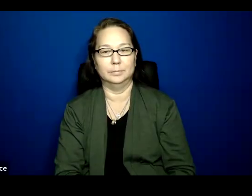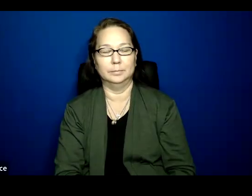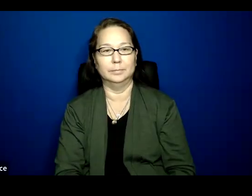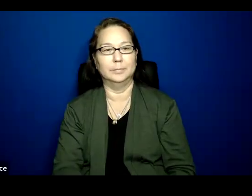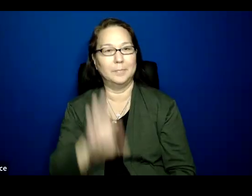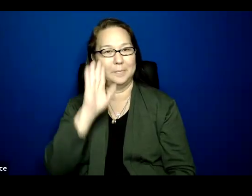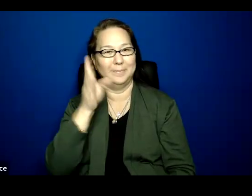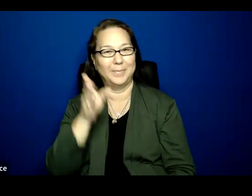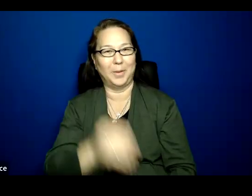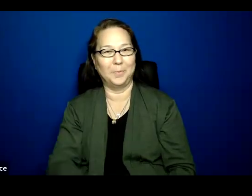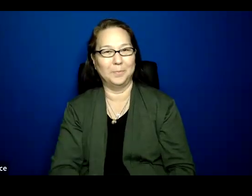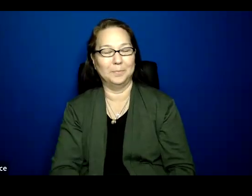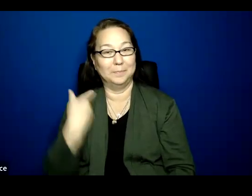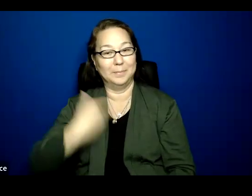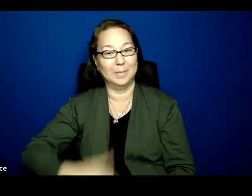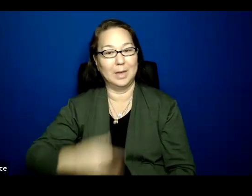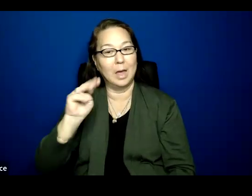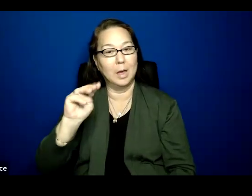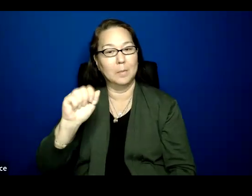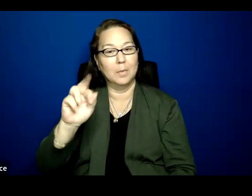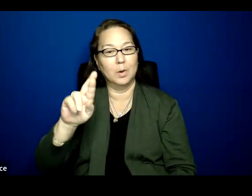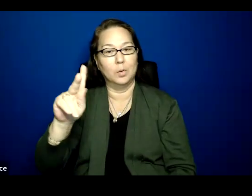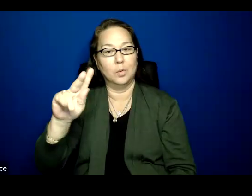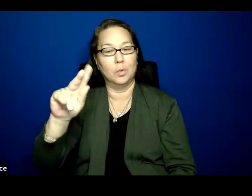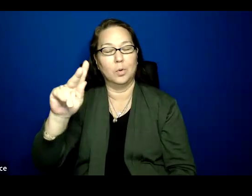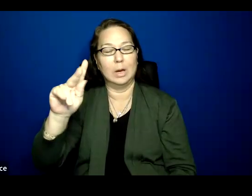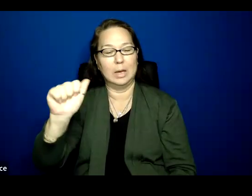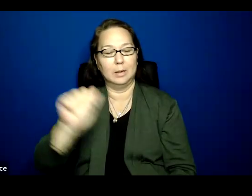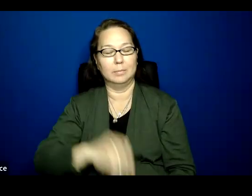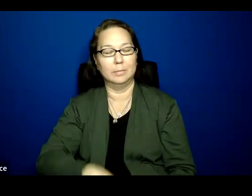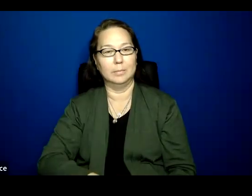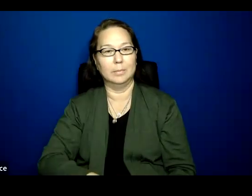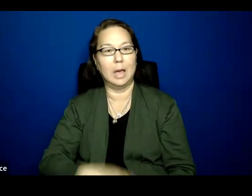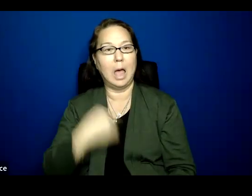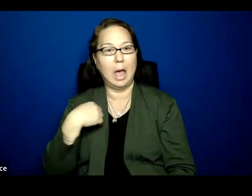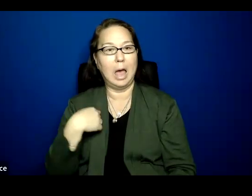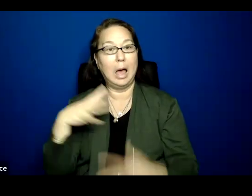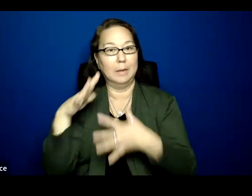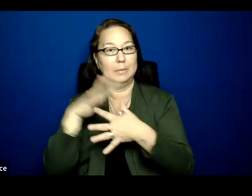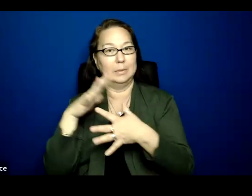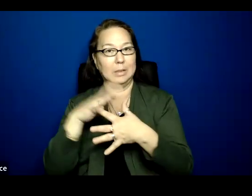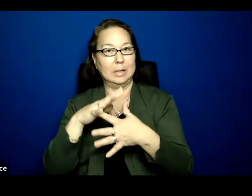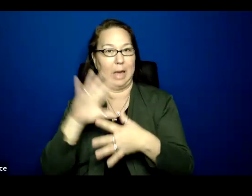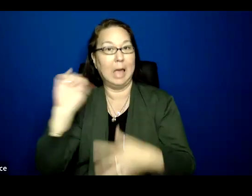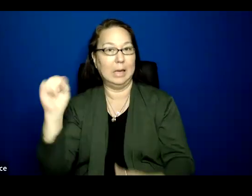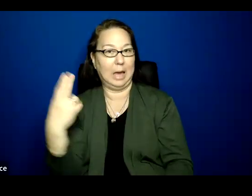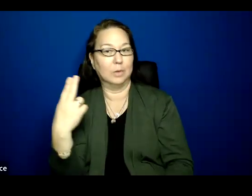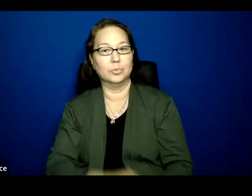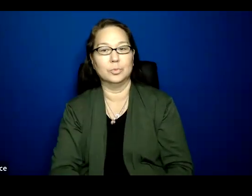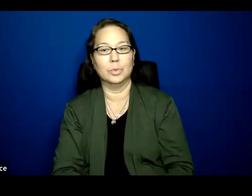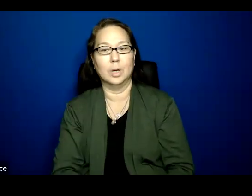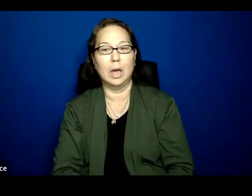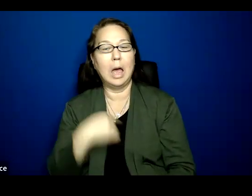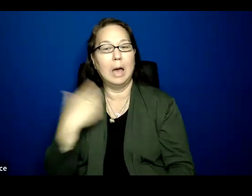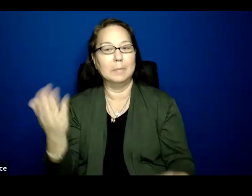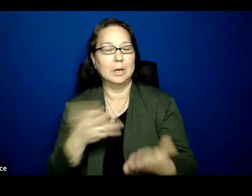Hello, my name is Marika, and I am an 11th grader at Cash, and I'm here to read the